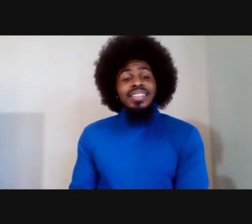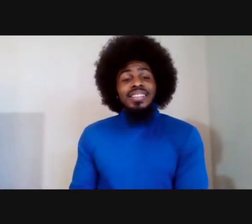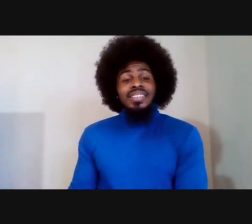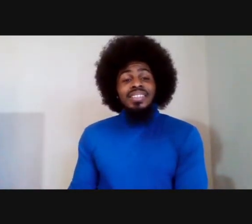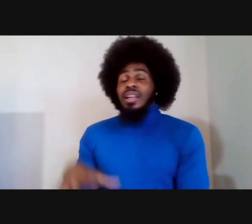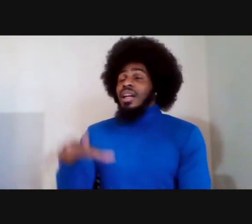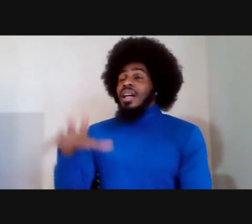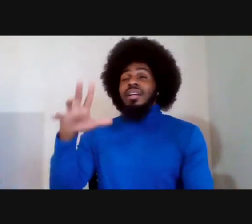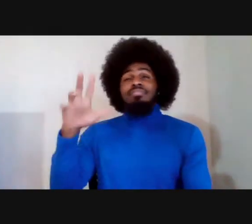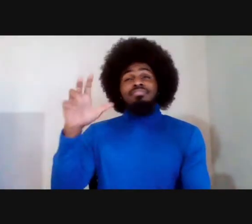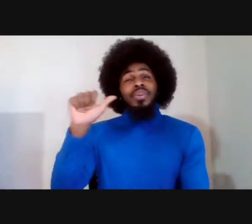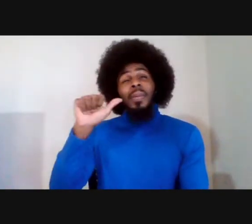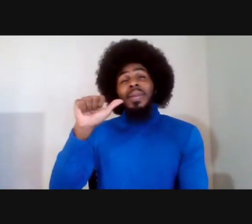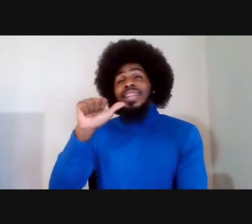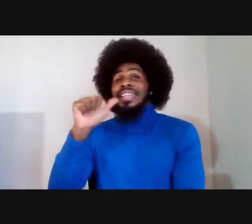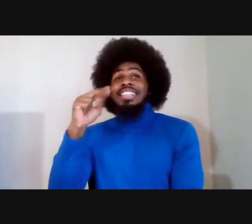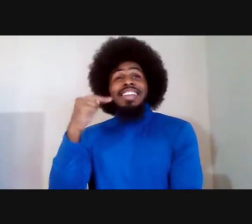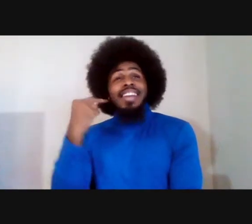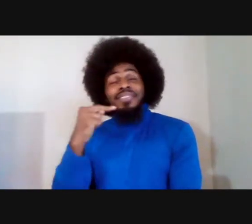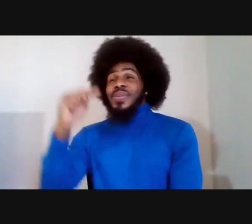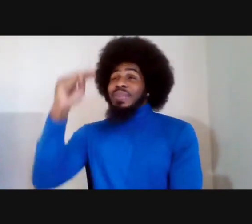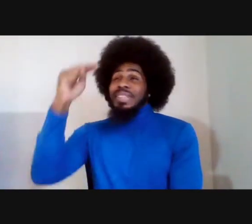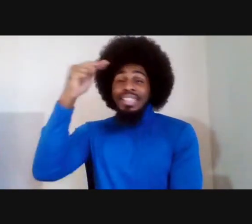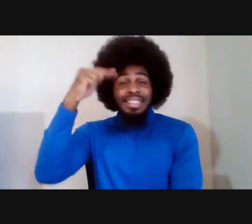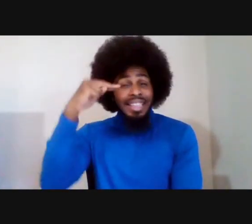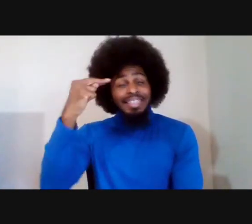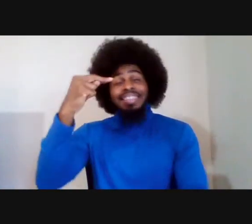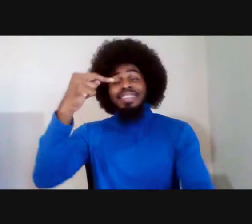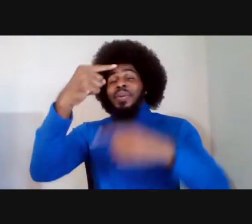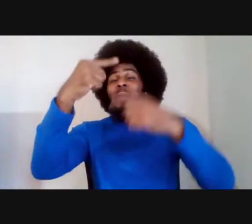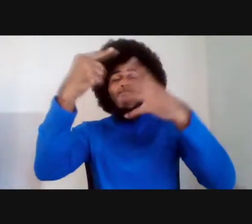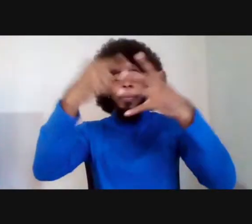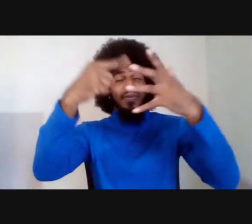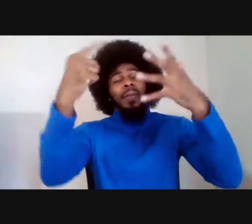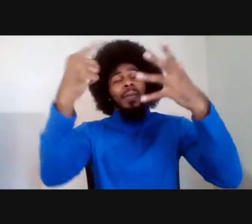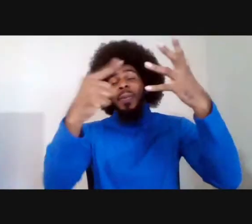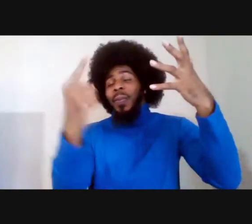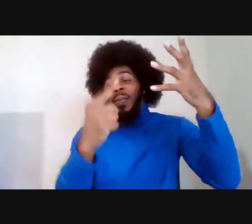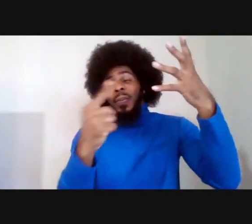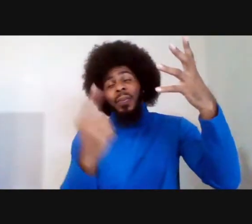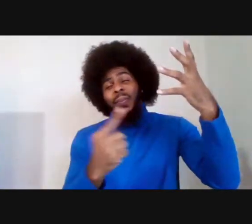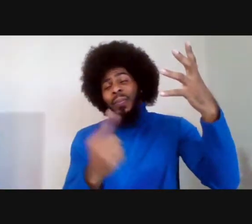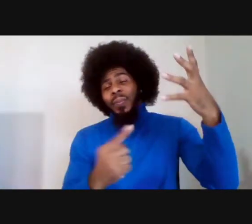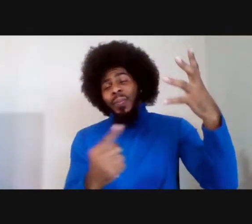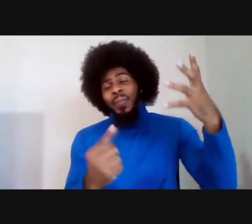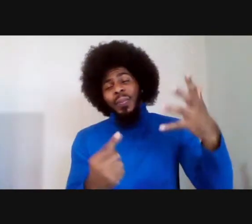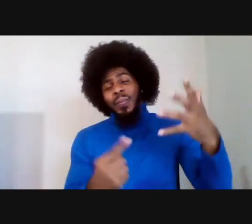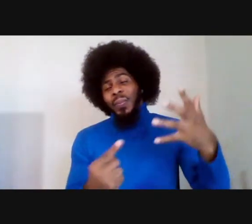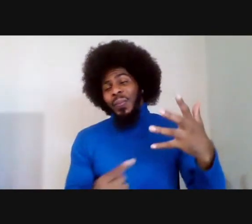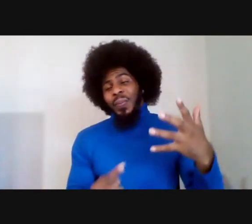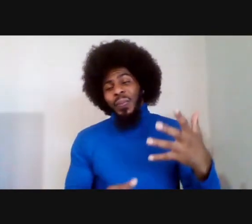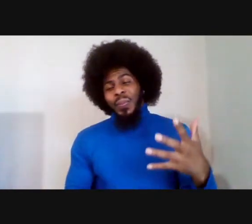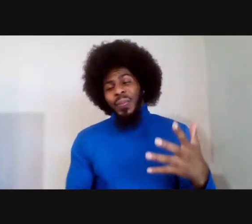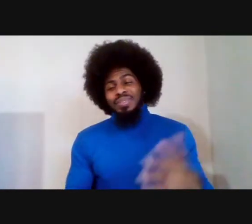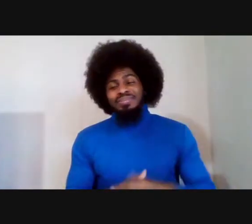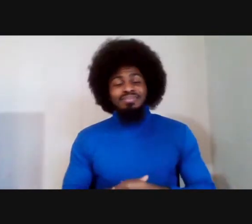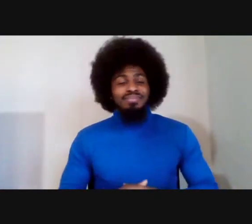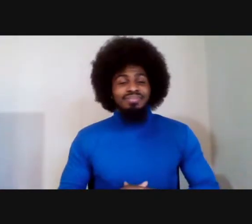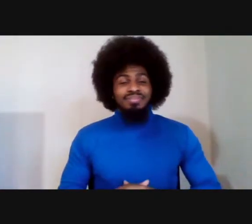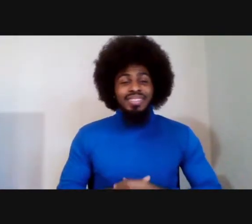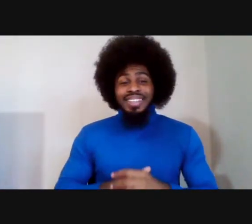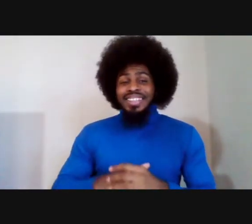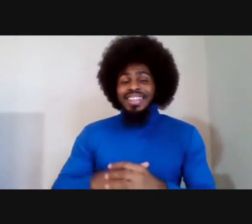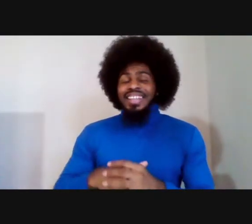Chadwick, Lexi, Mikey, Abrea, Zay, Jordan, MJ. I'm a cousin and a great cousin and a great,